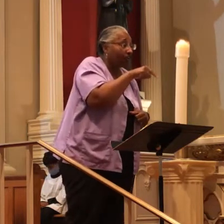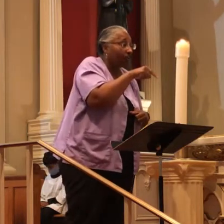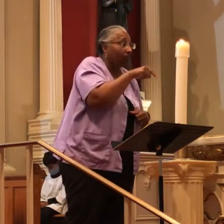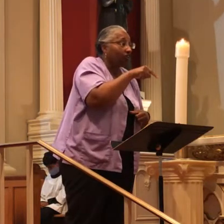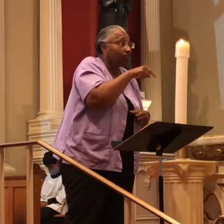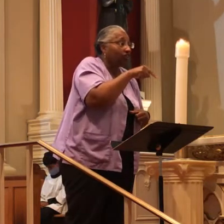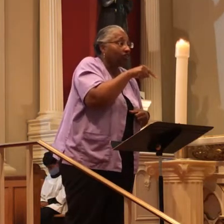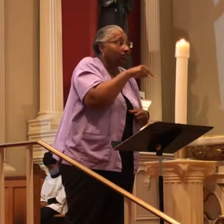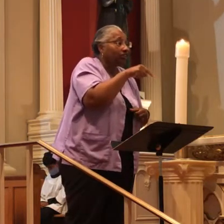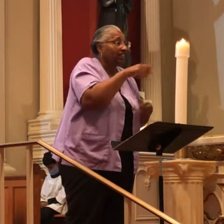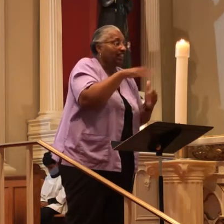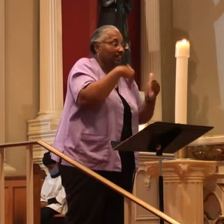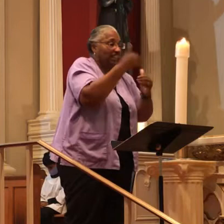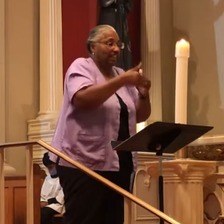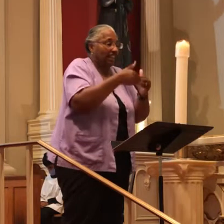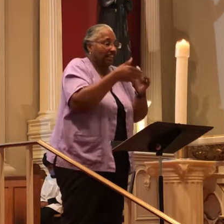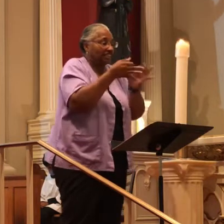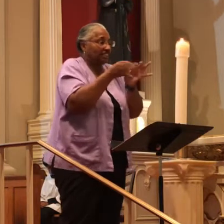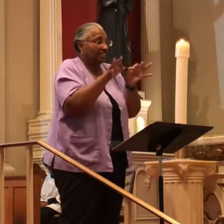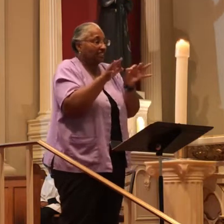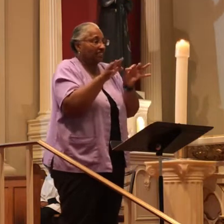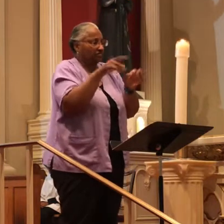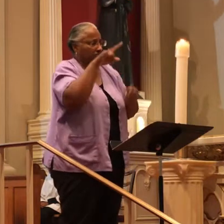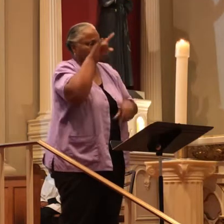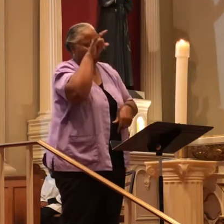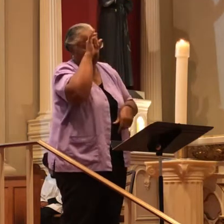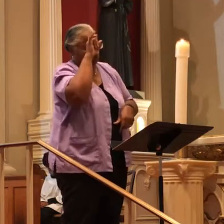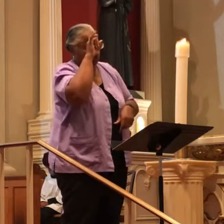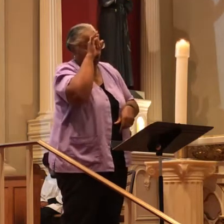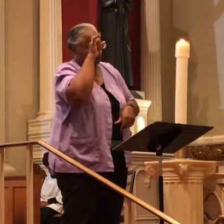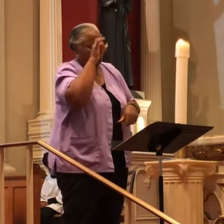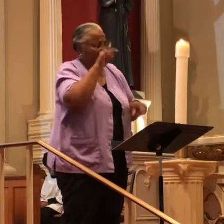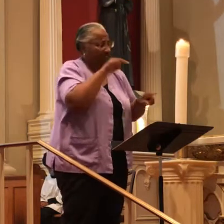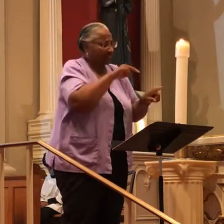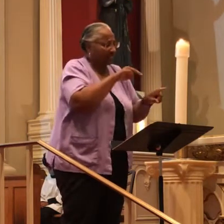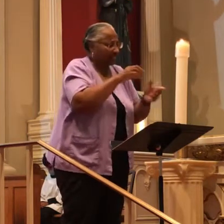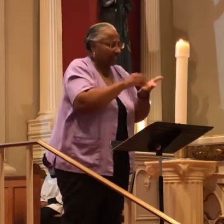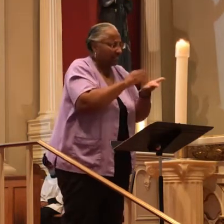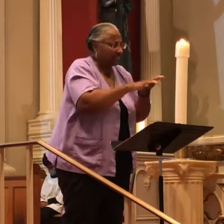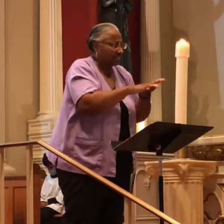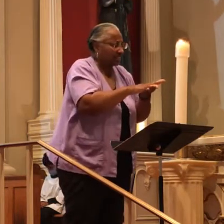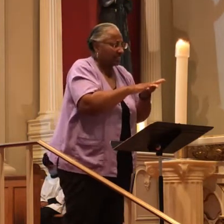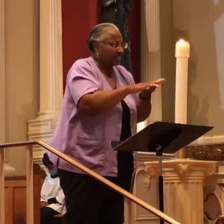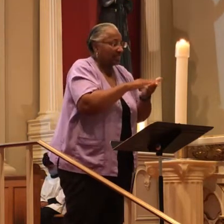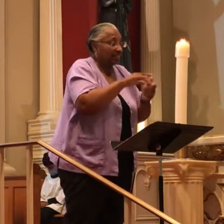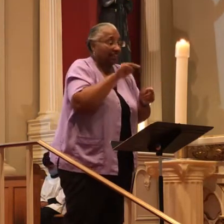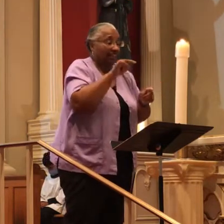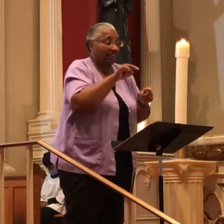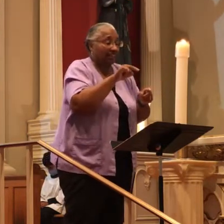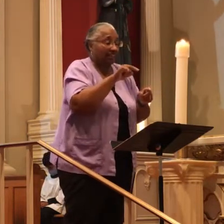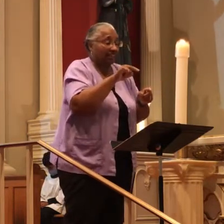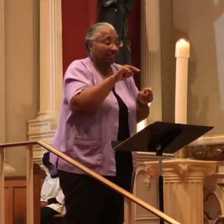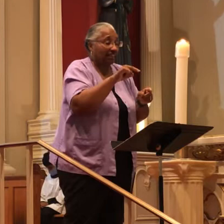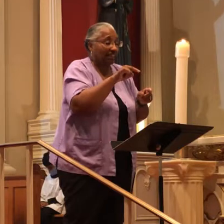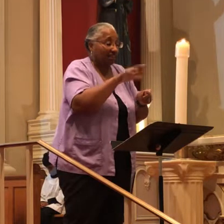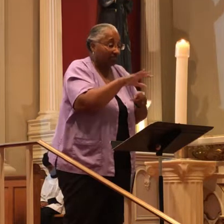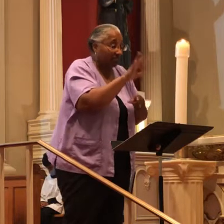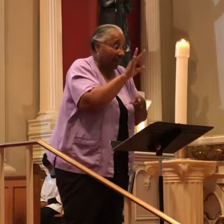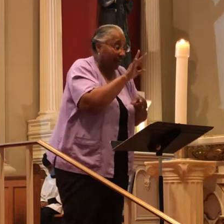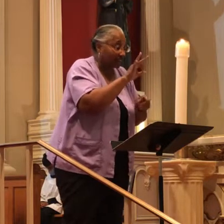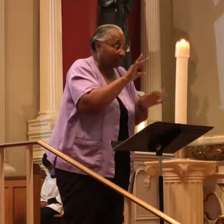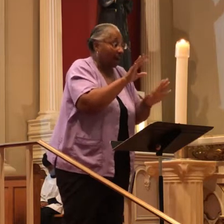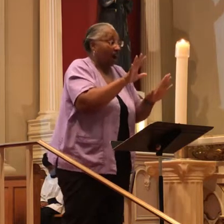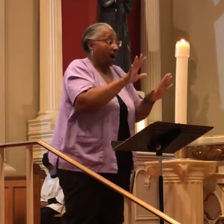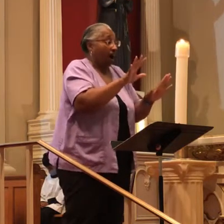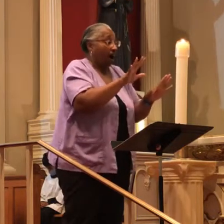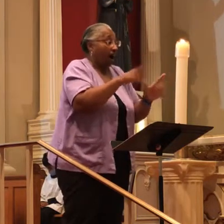the next line is kind of puzzling. He says, he discovers this treasure and then he buries it again.